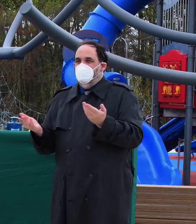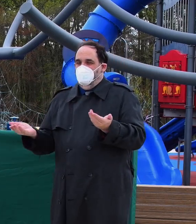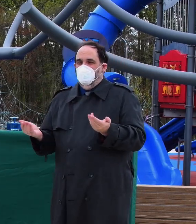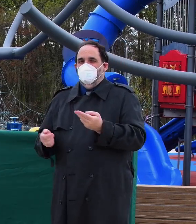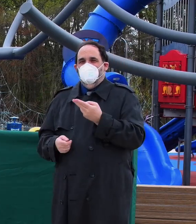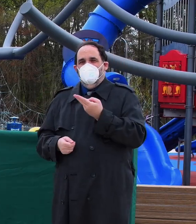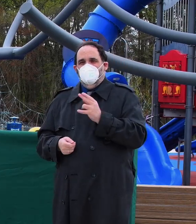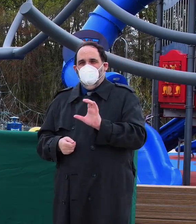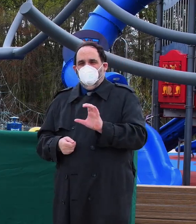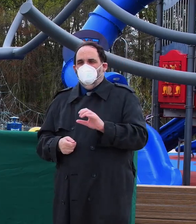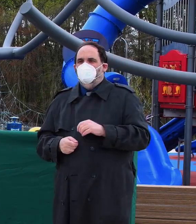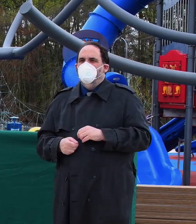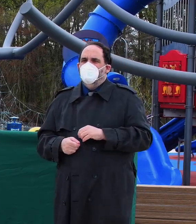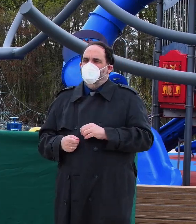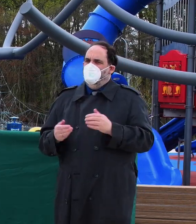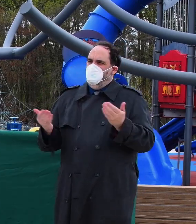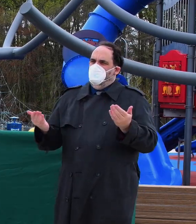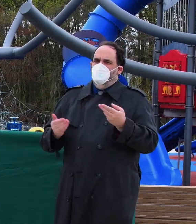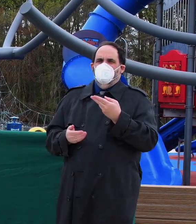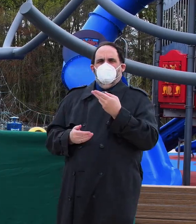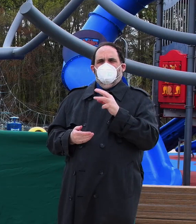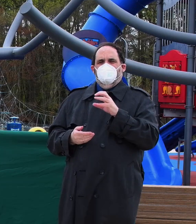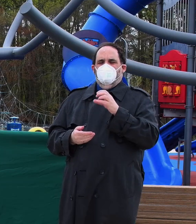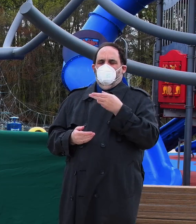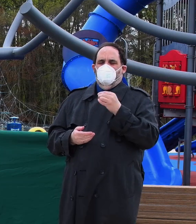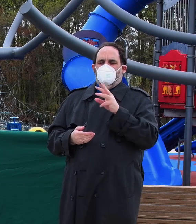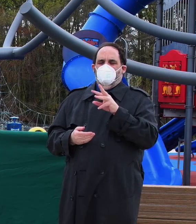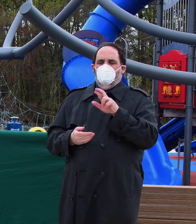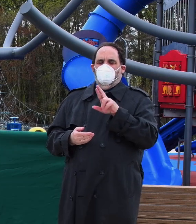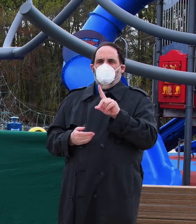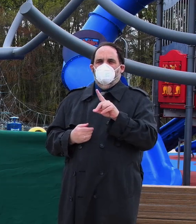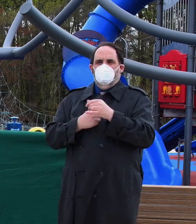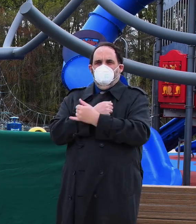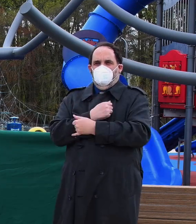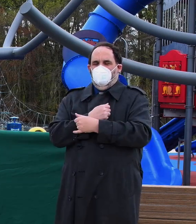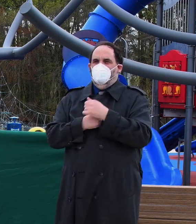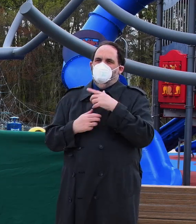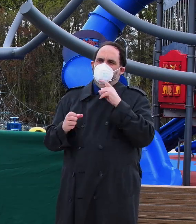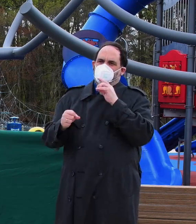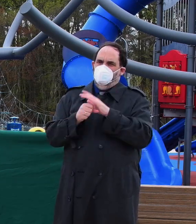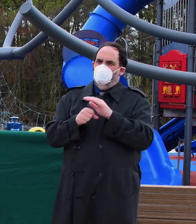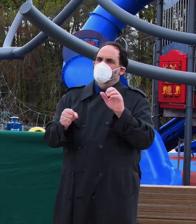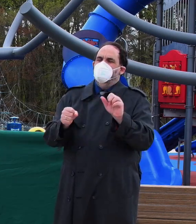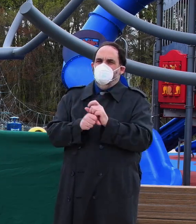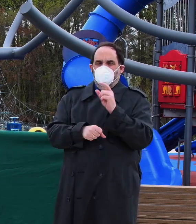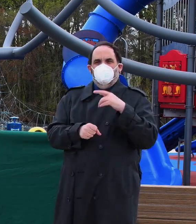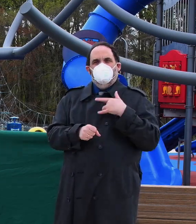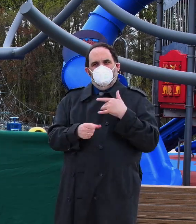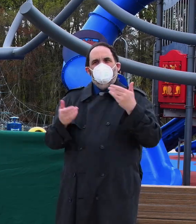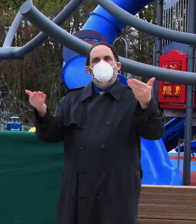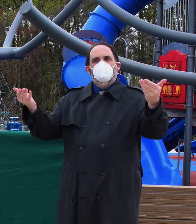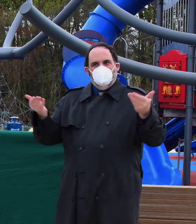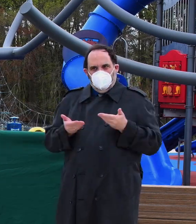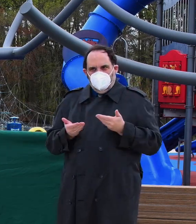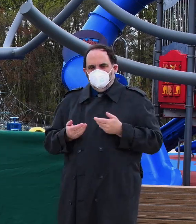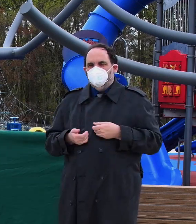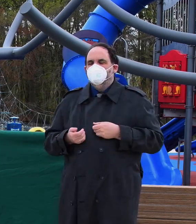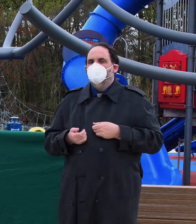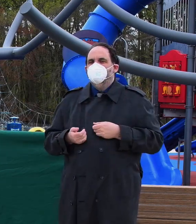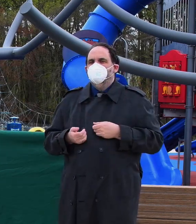County. Here in Howard County, we want to ensure that everyone feels welcome.